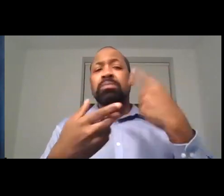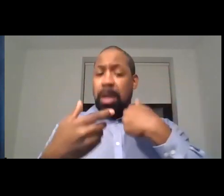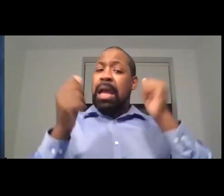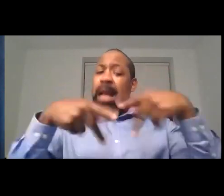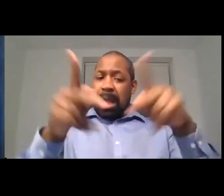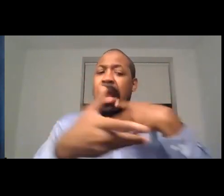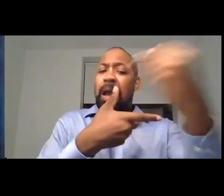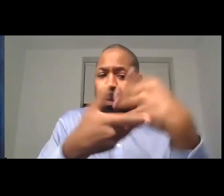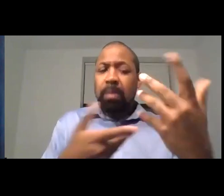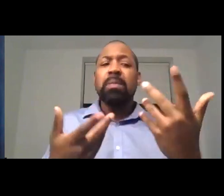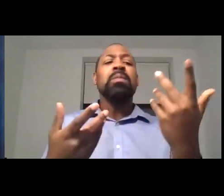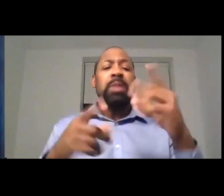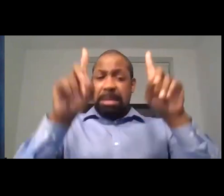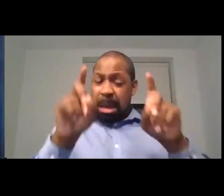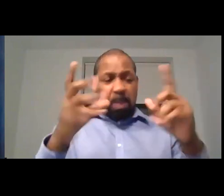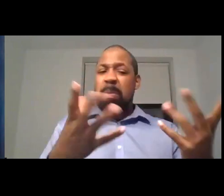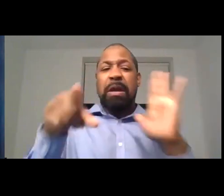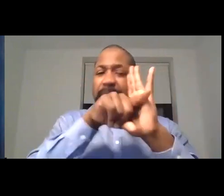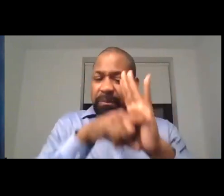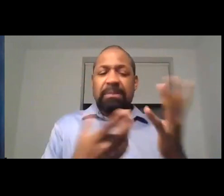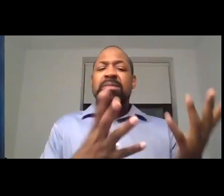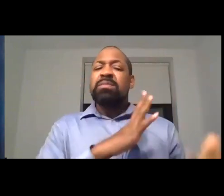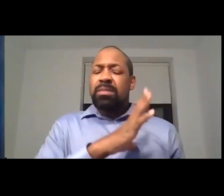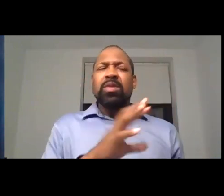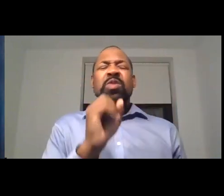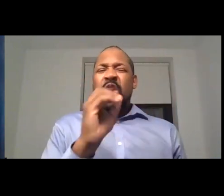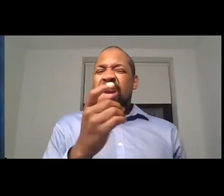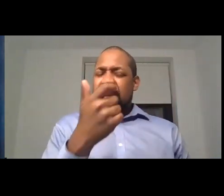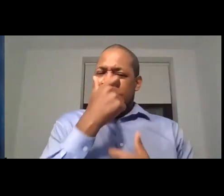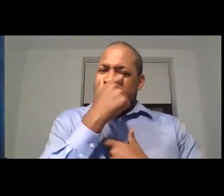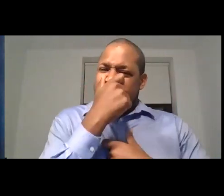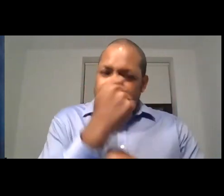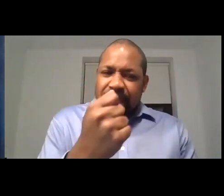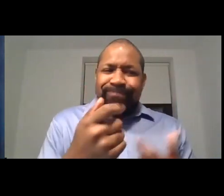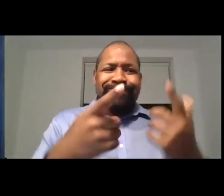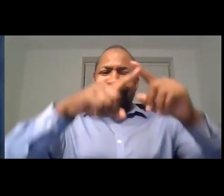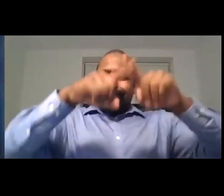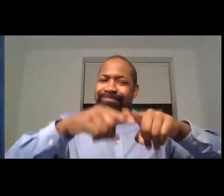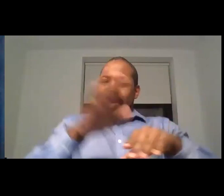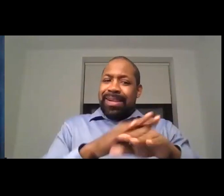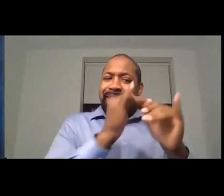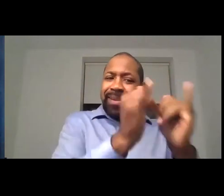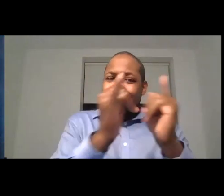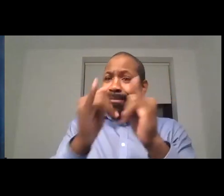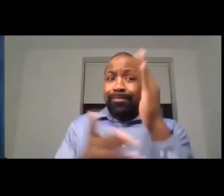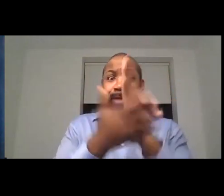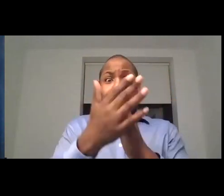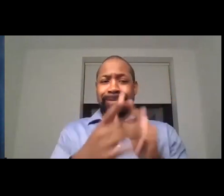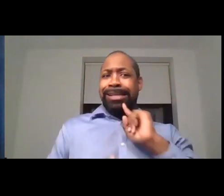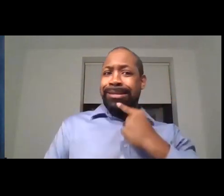doing well. I am no longer in quarantine and I've tested negative. But it was a very